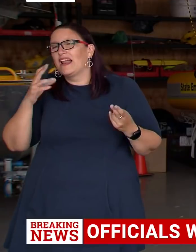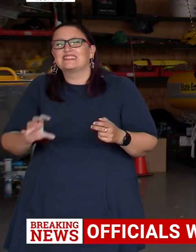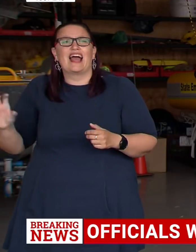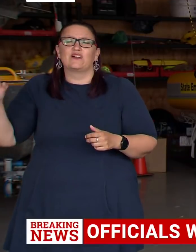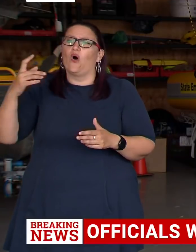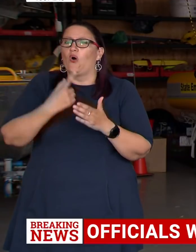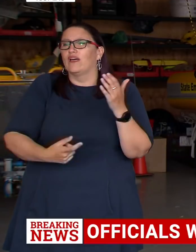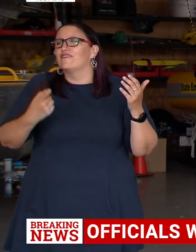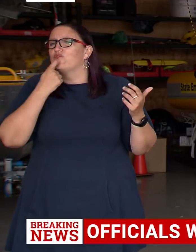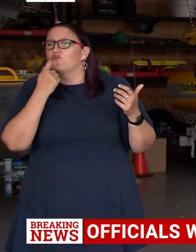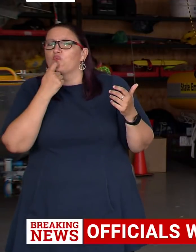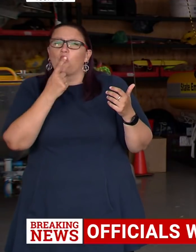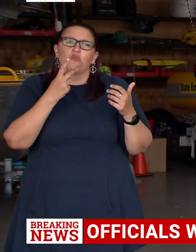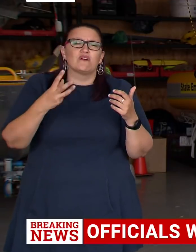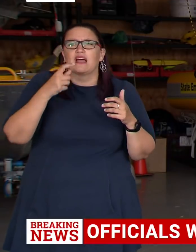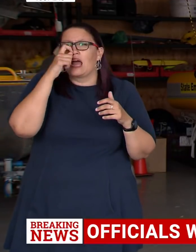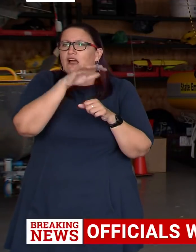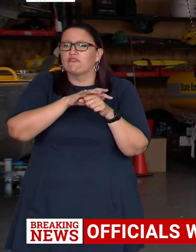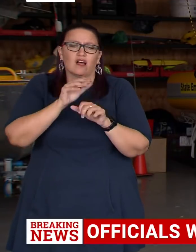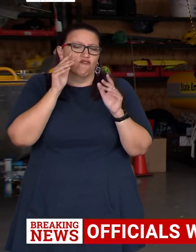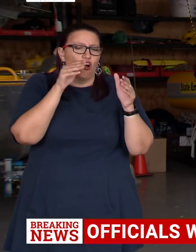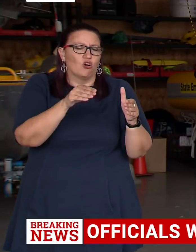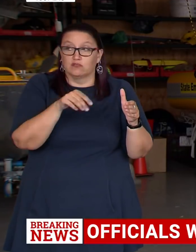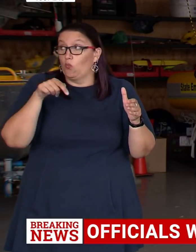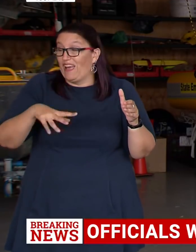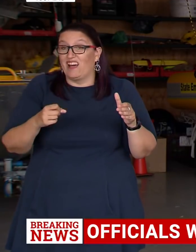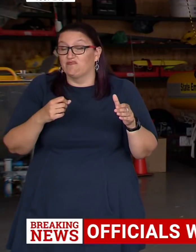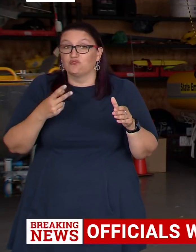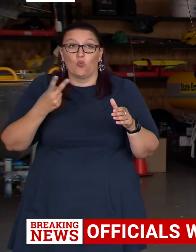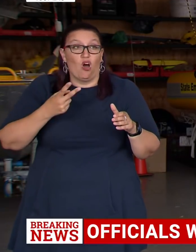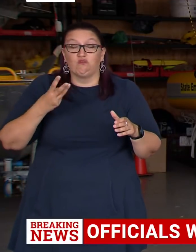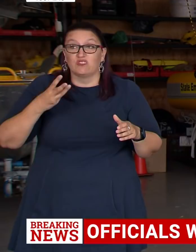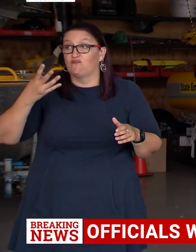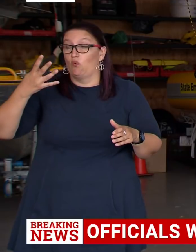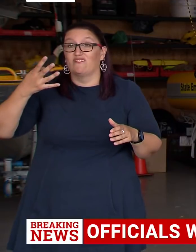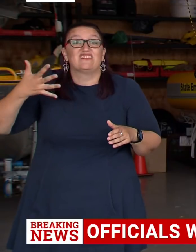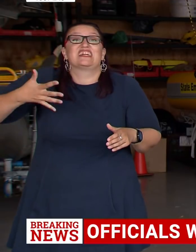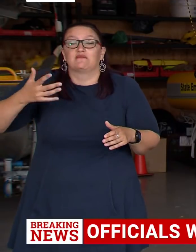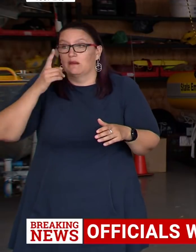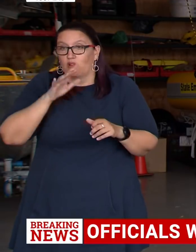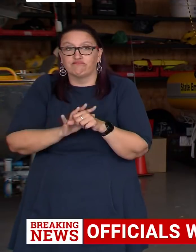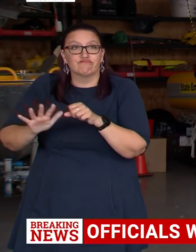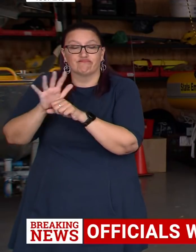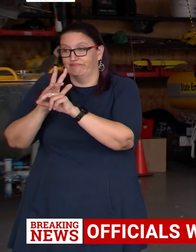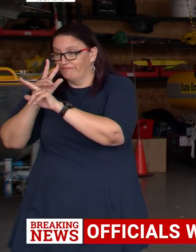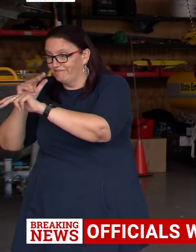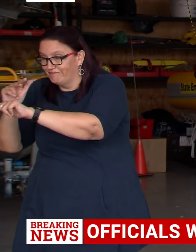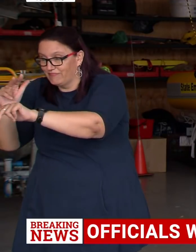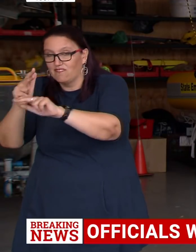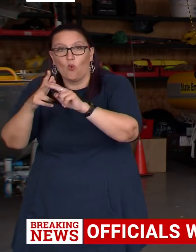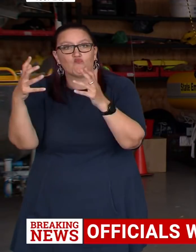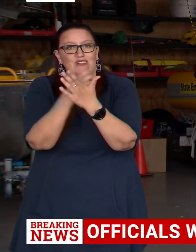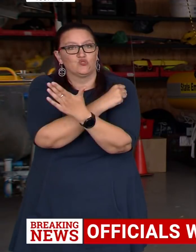and dozens of regions where you have to put that focus. It is a major operation, the likes of which, again, we've not seen for a long time.